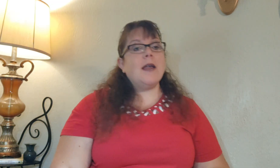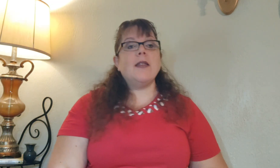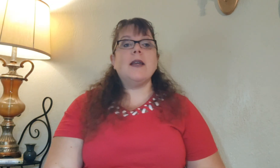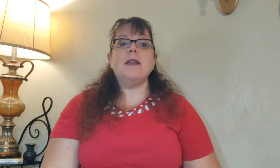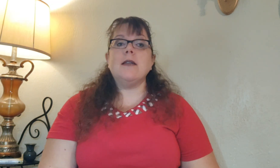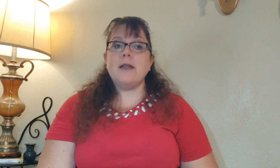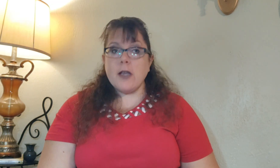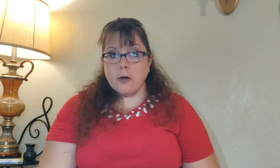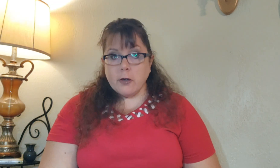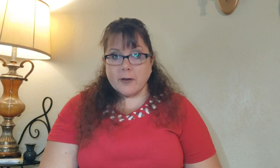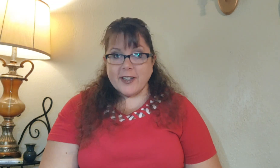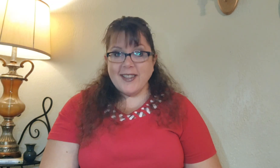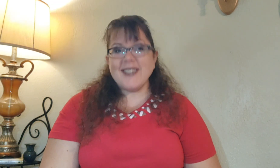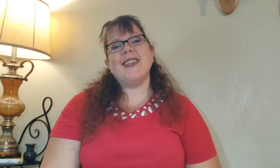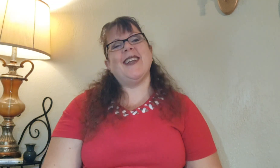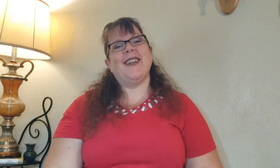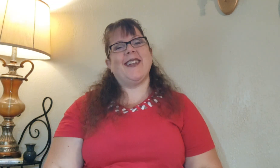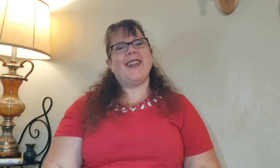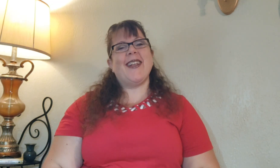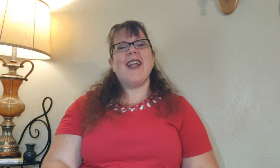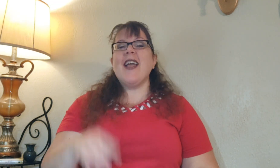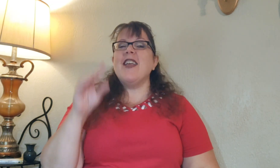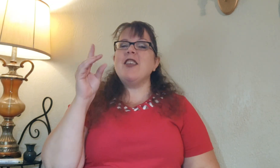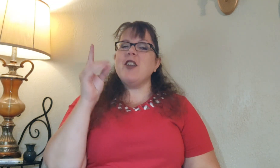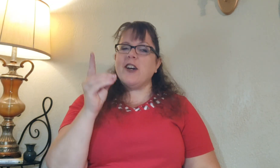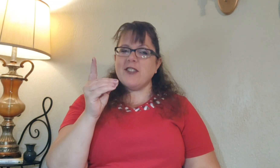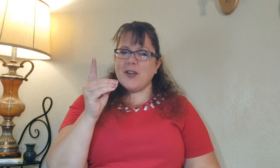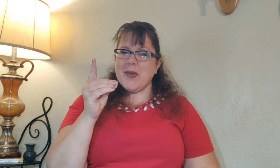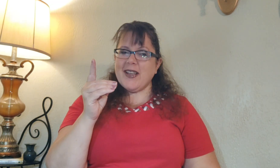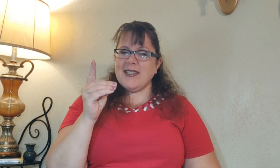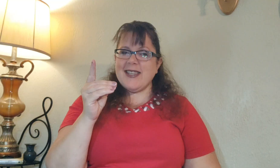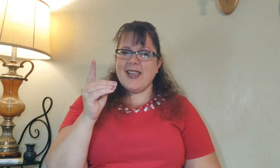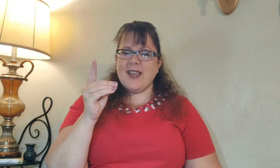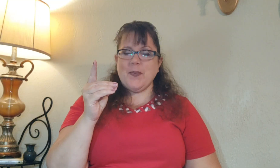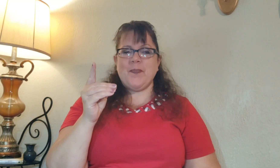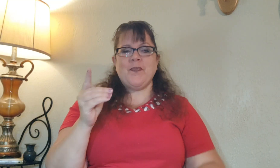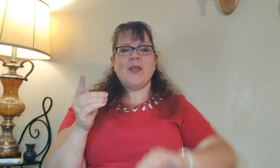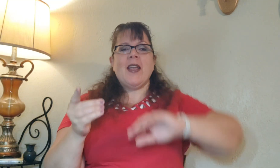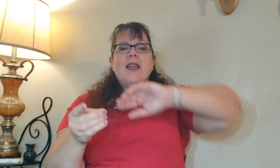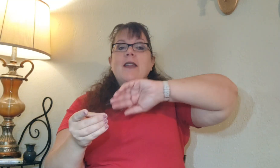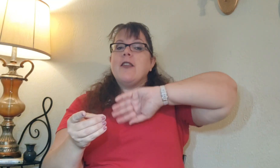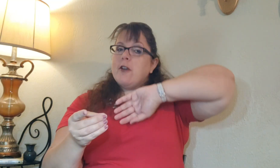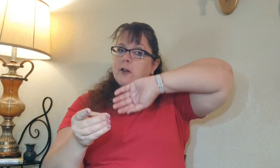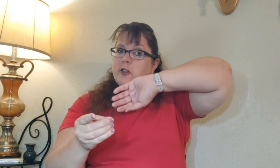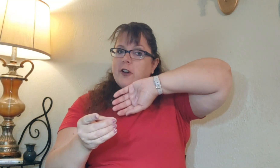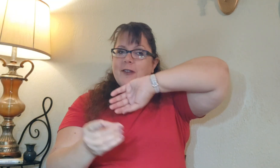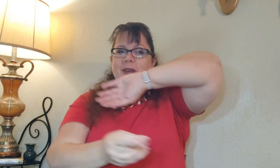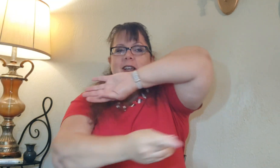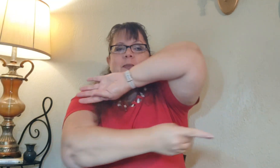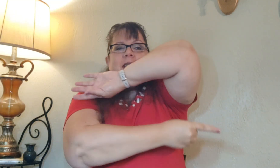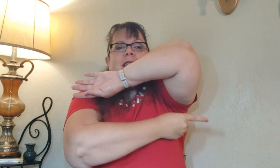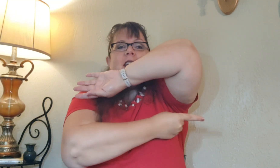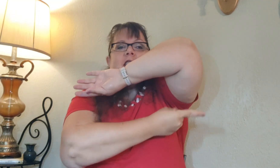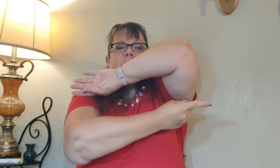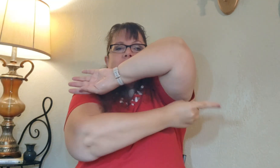And then deodorant, you also make a D, and then you hold your arm up, and you put